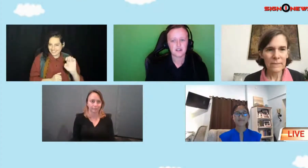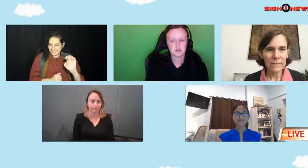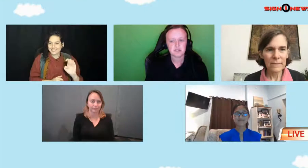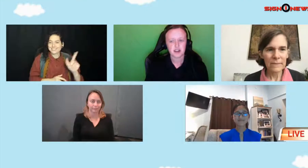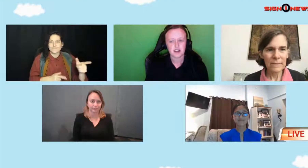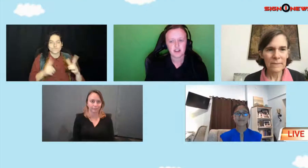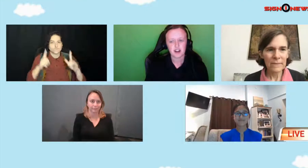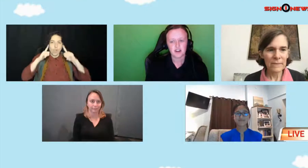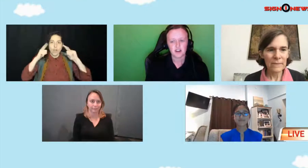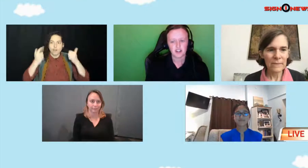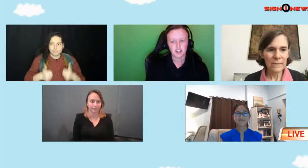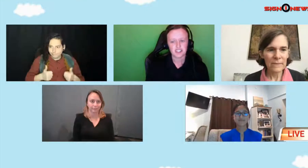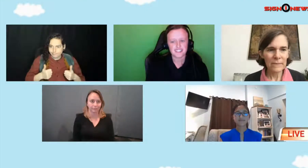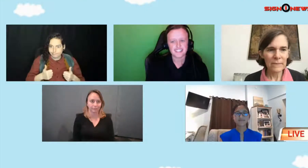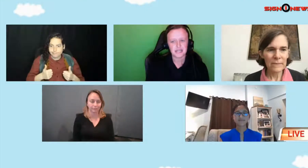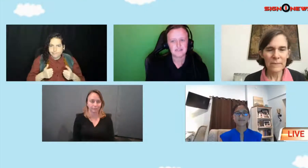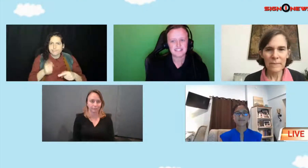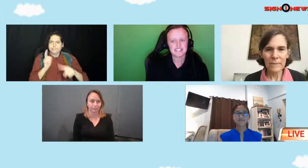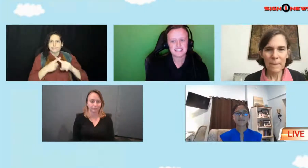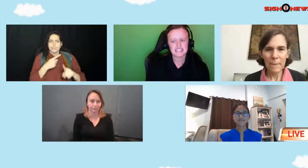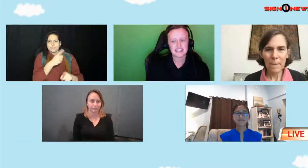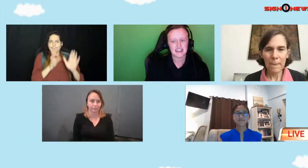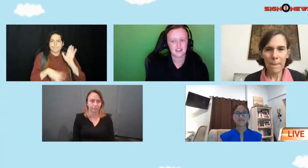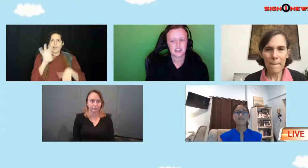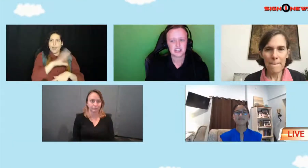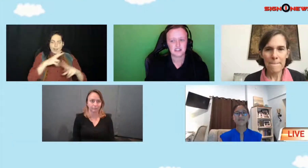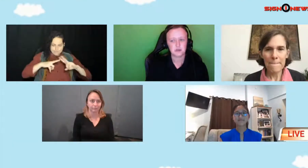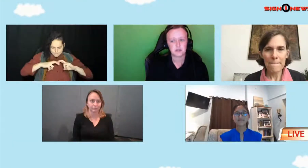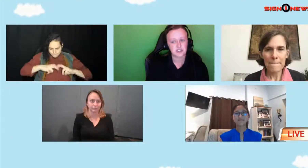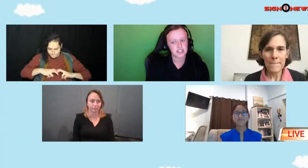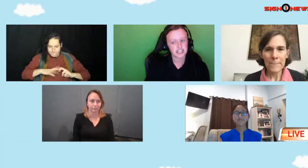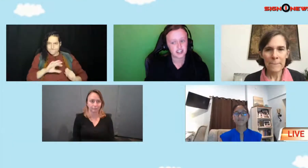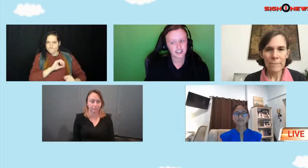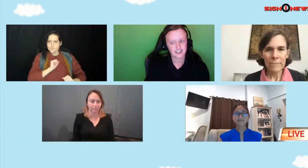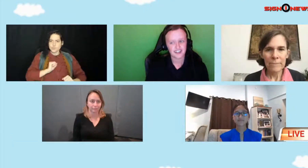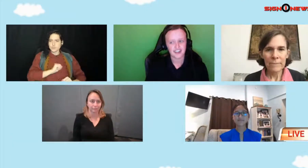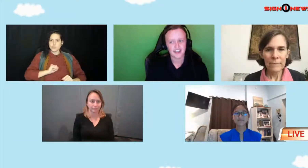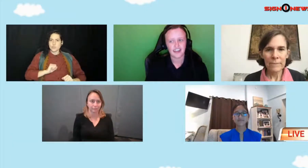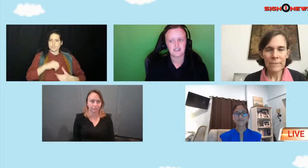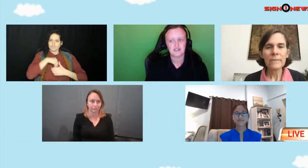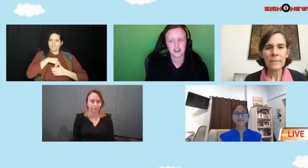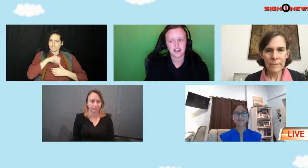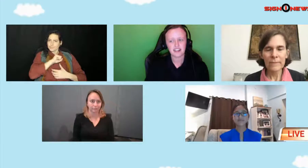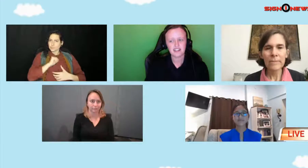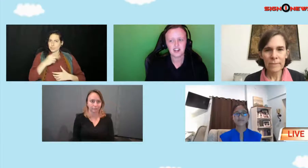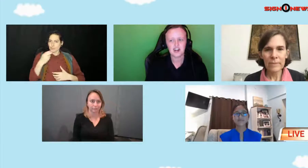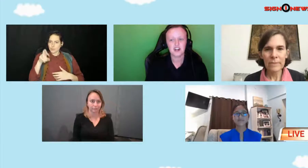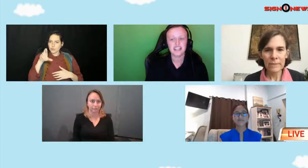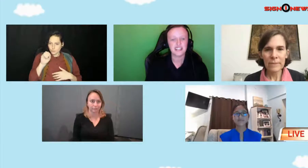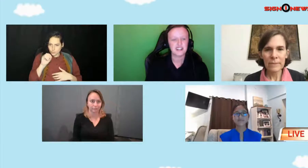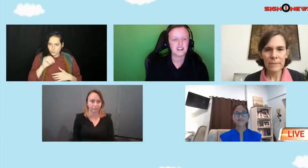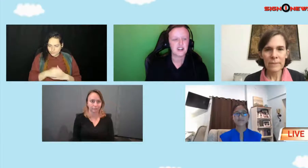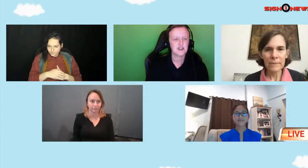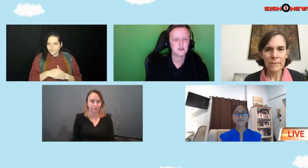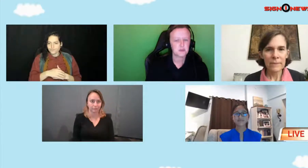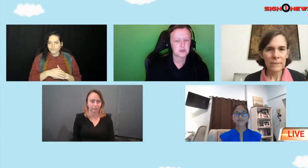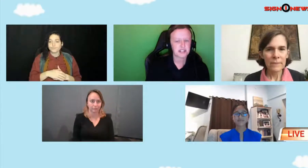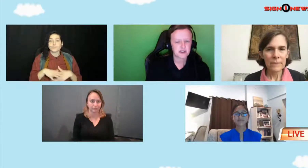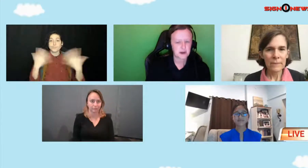It follows a young girl named Cece as she loses her hearing and finds her